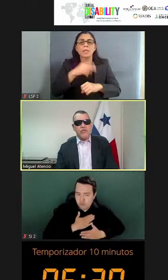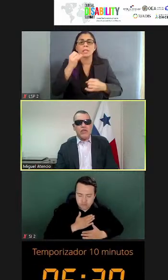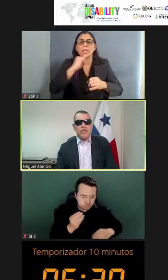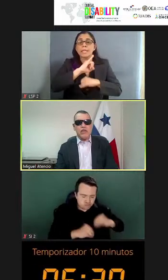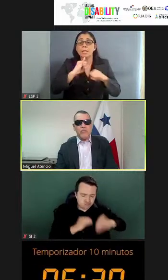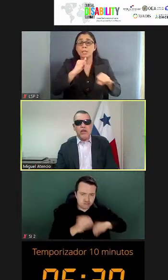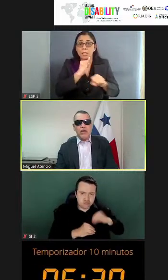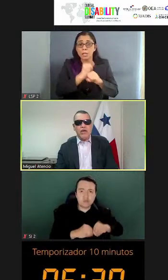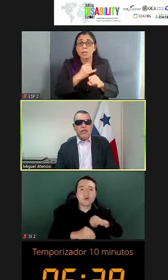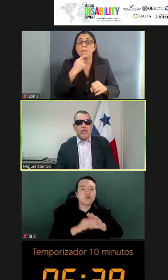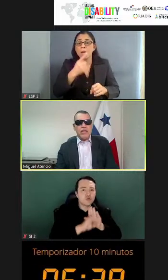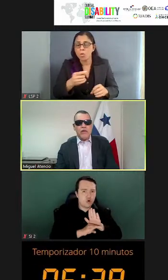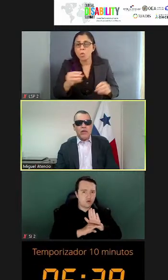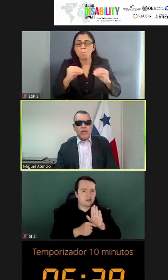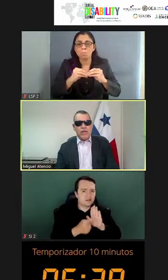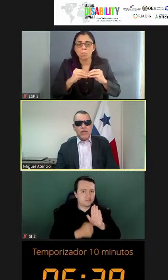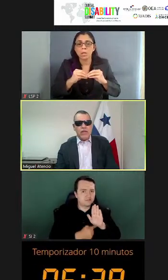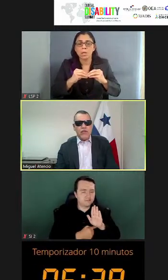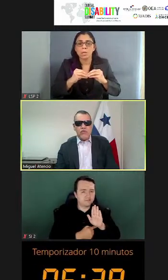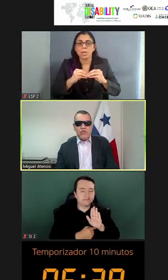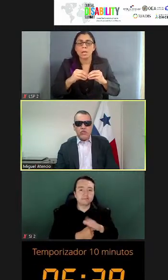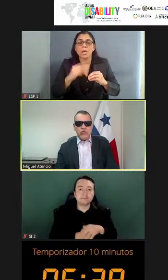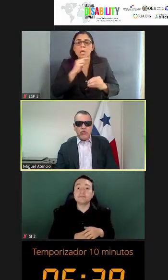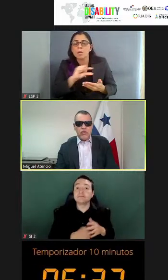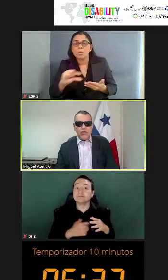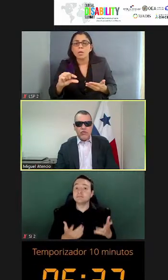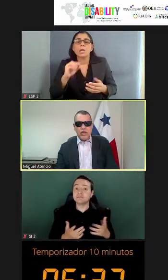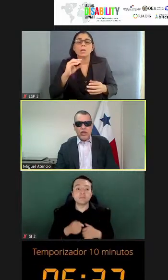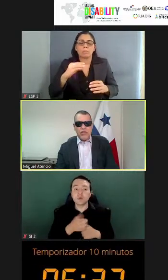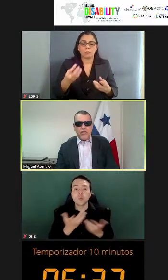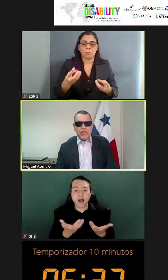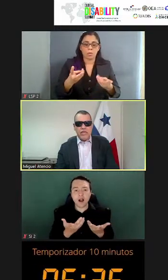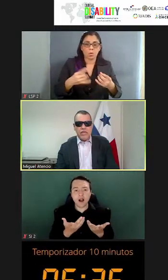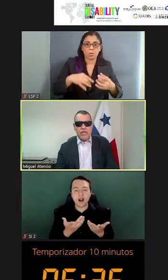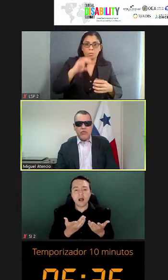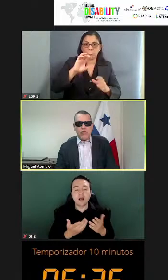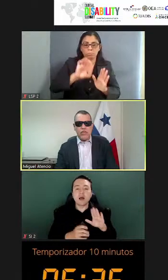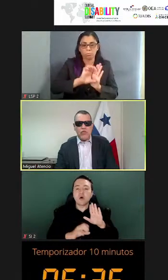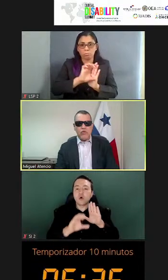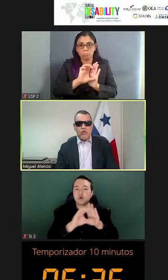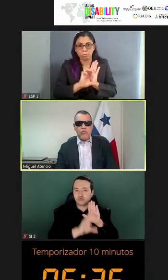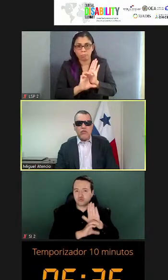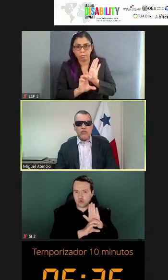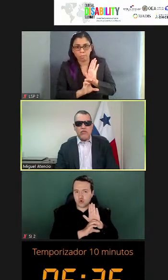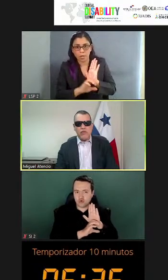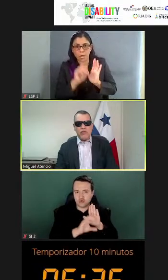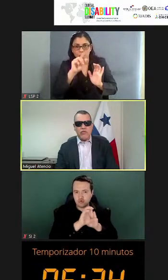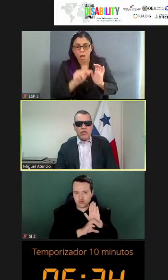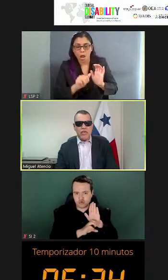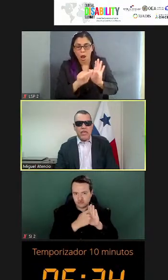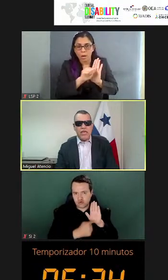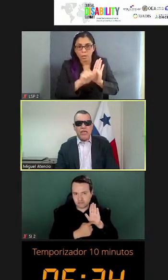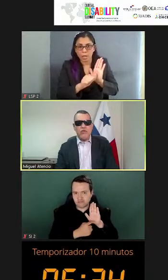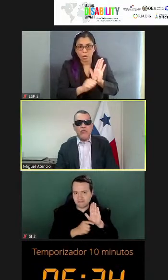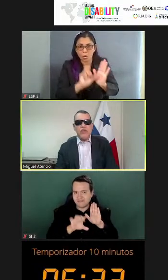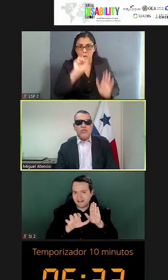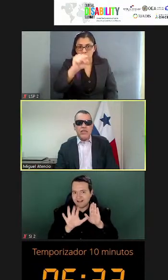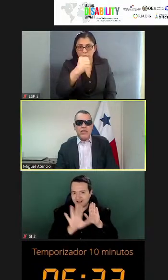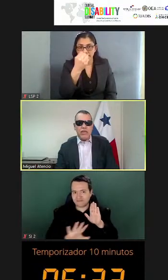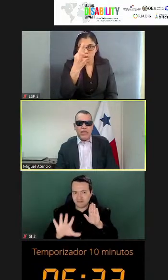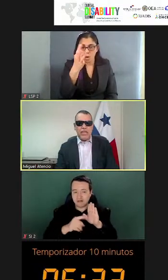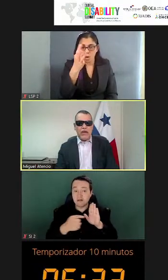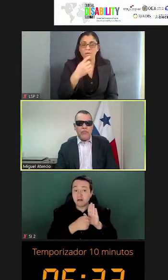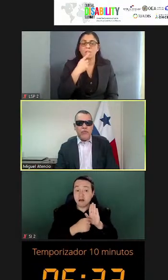national standards and within them you have the national constitution in